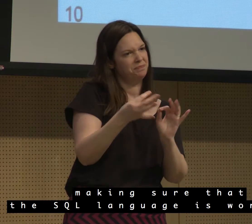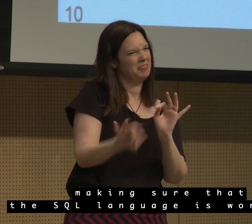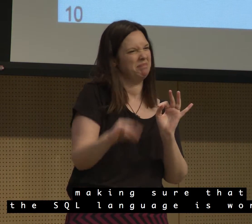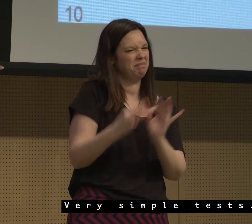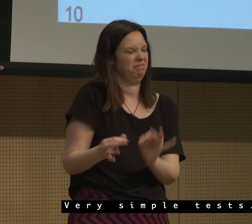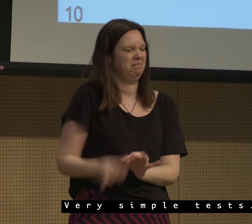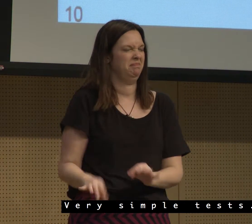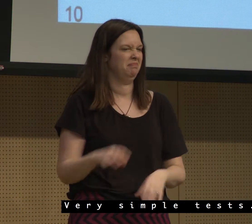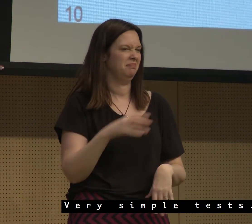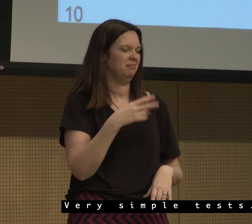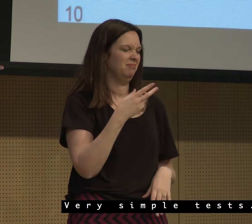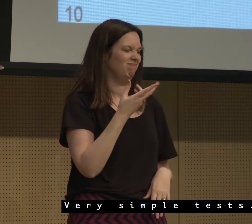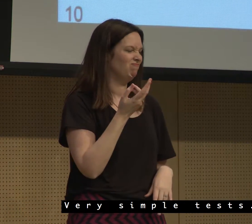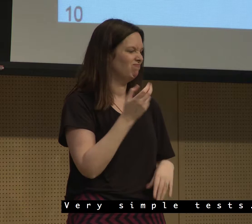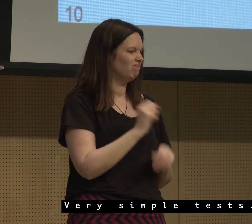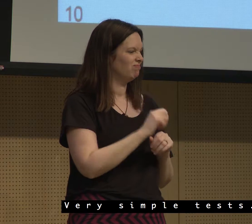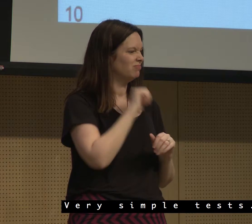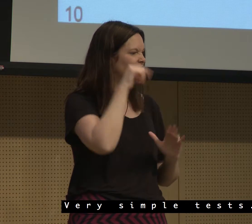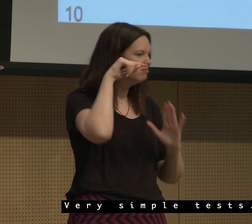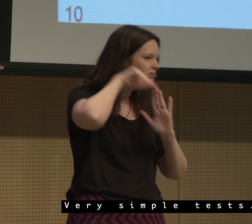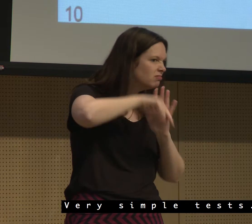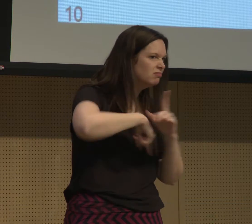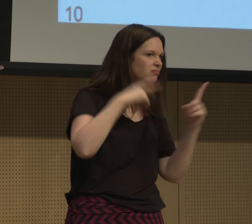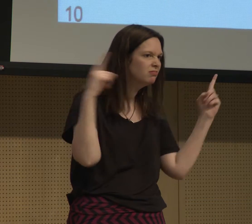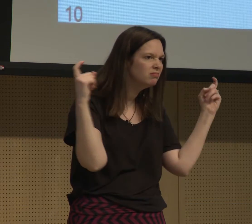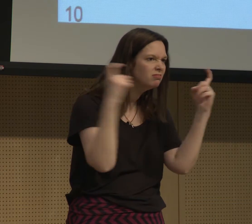is working. Very simple tests.